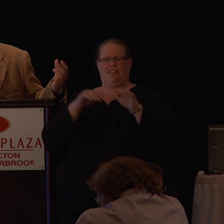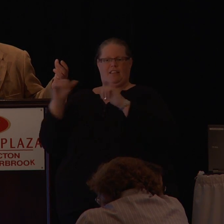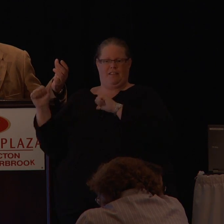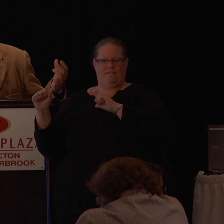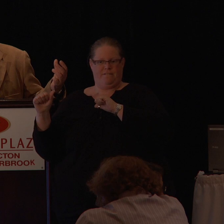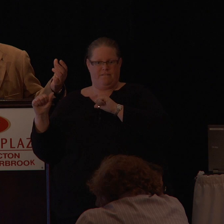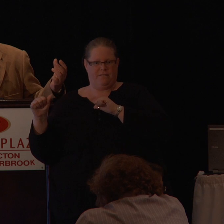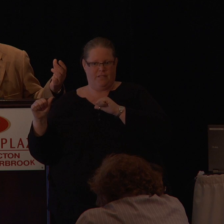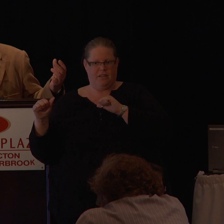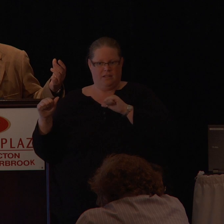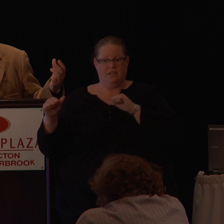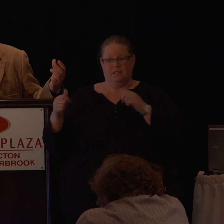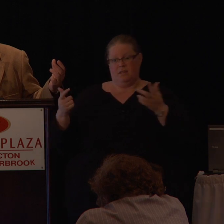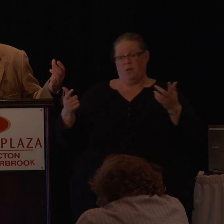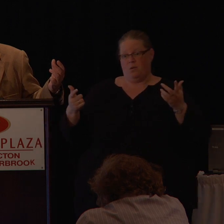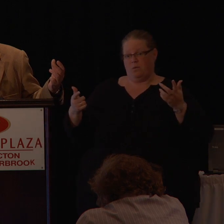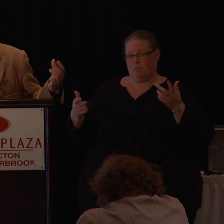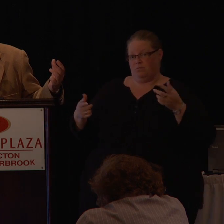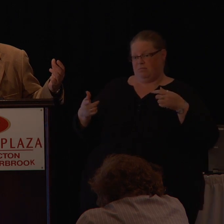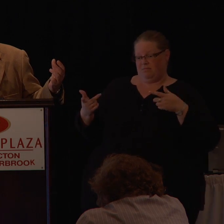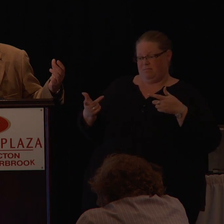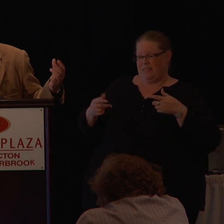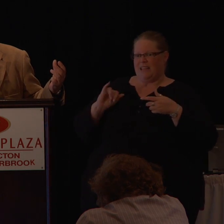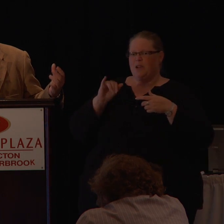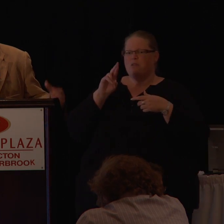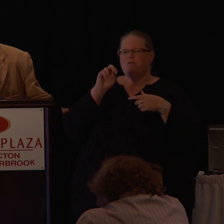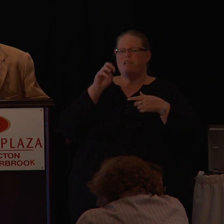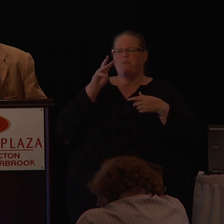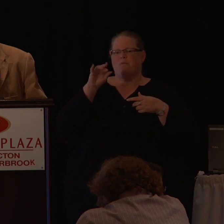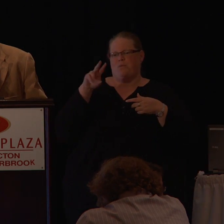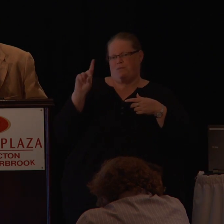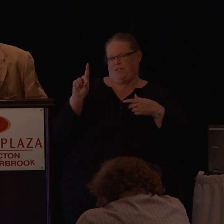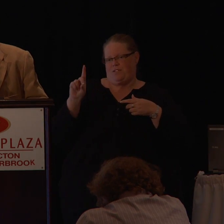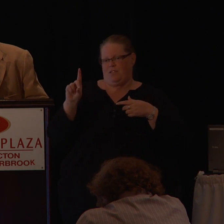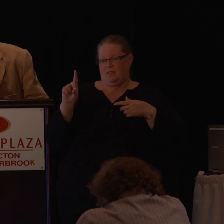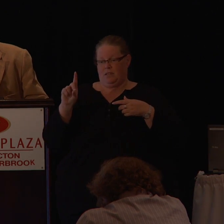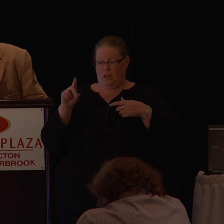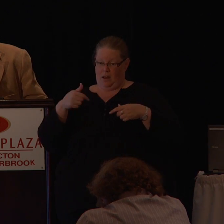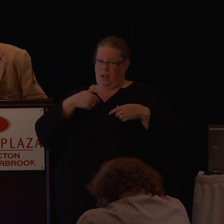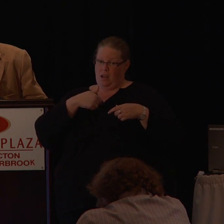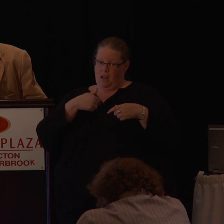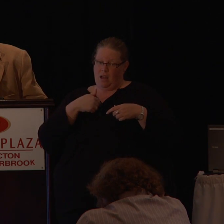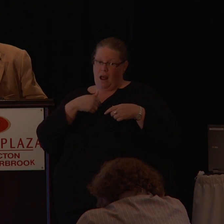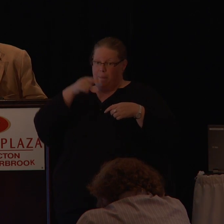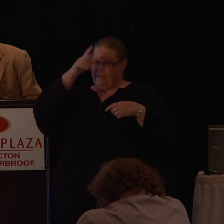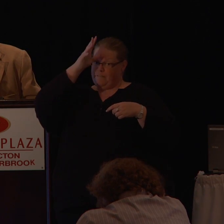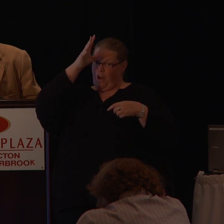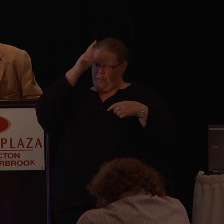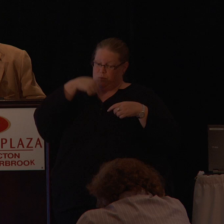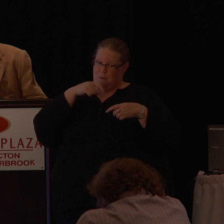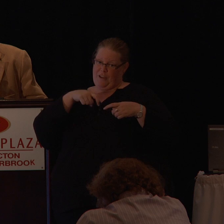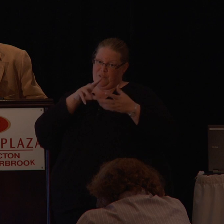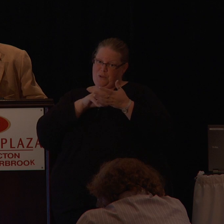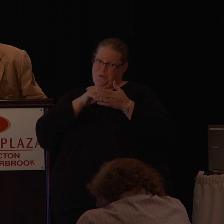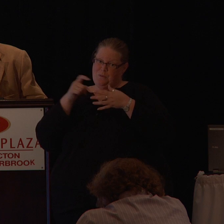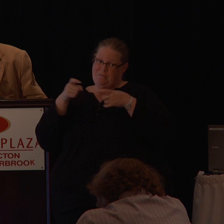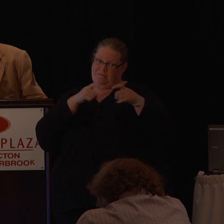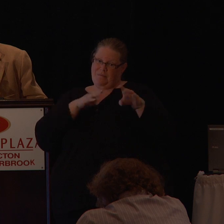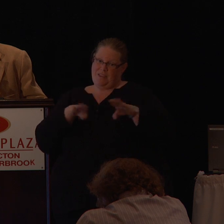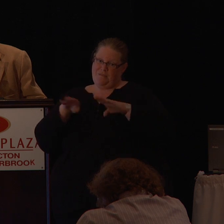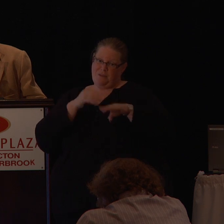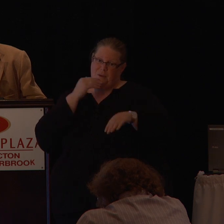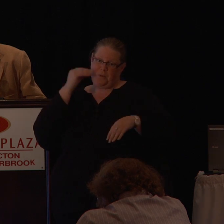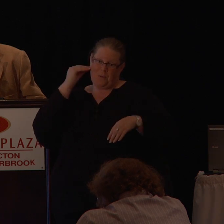time, but it will be correct some of the time. And I'm speaking as a father who's had to learn to manage